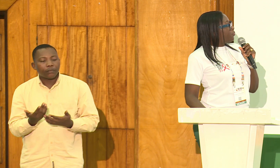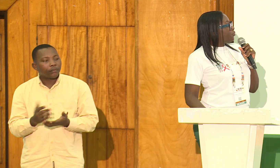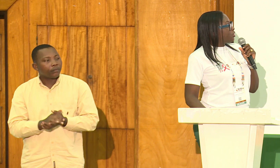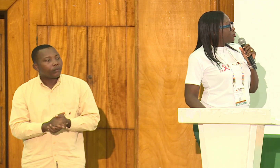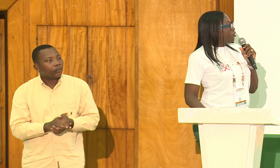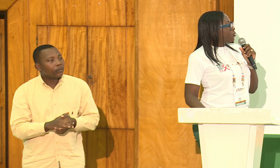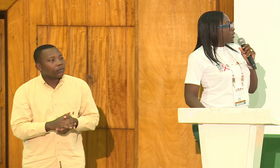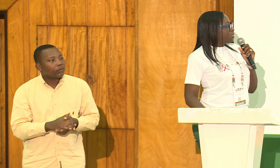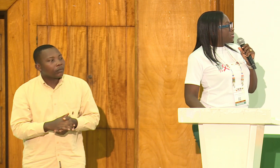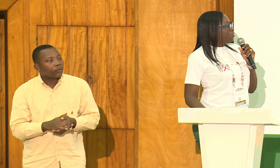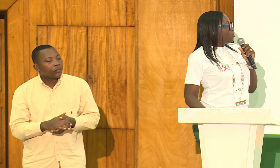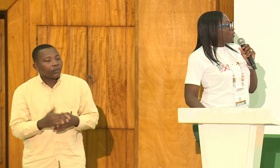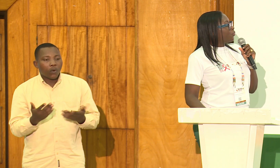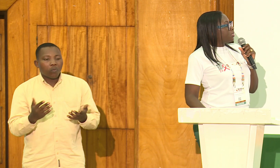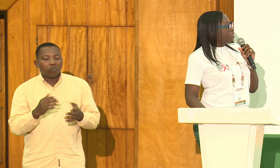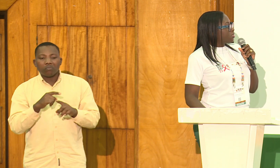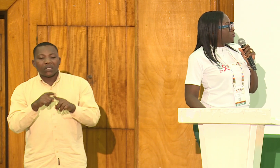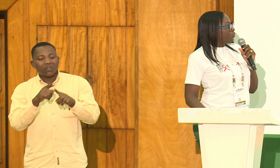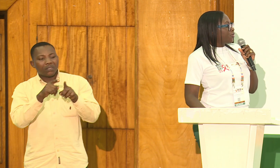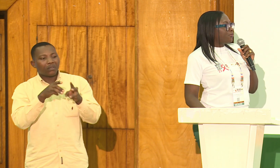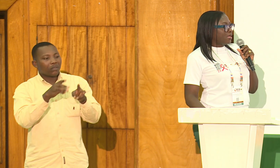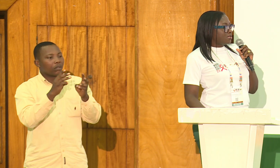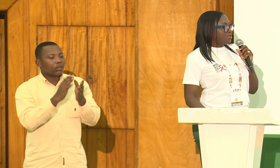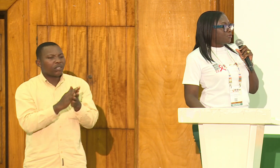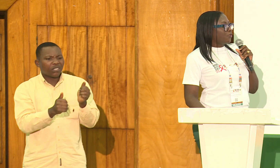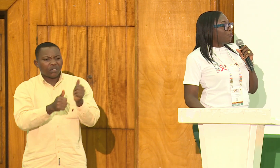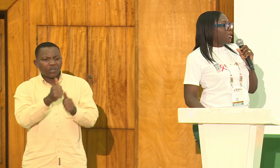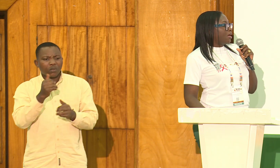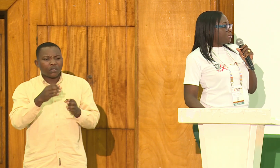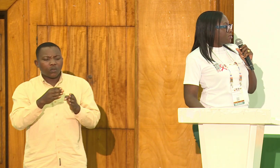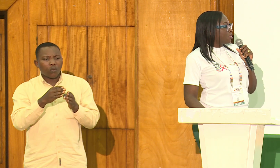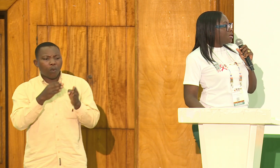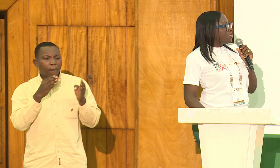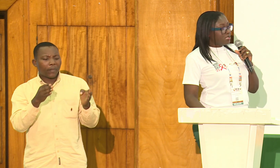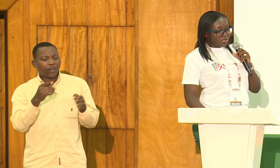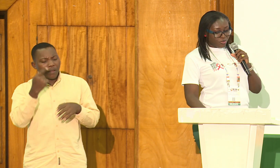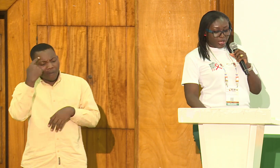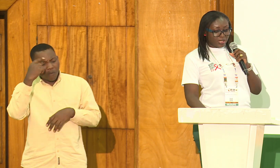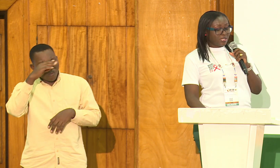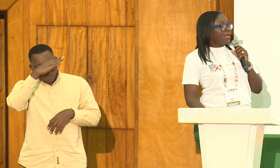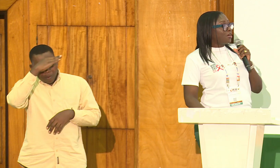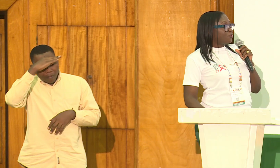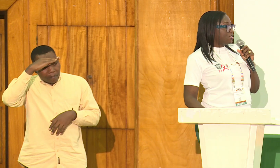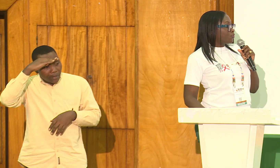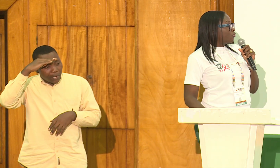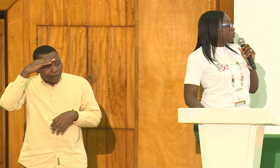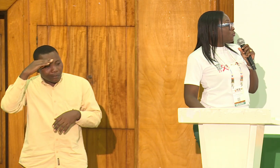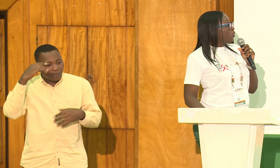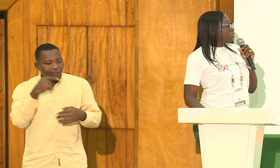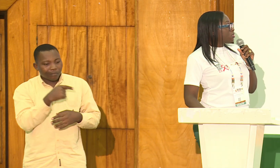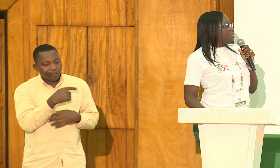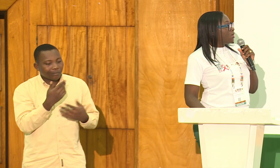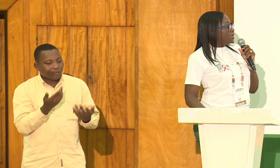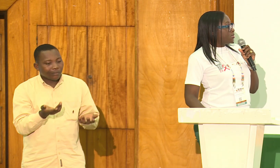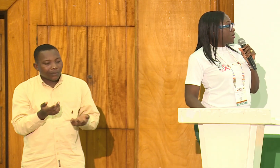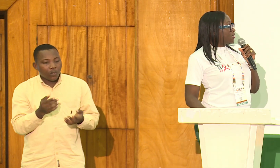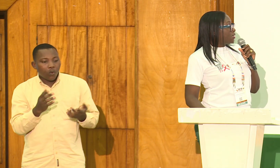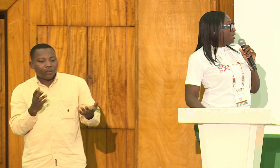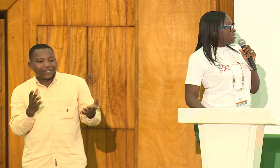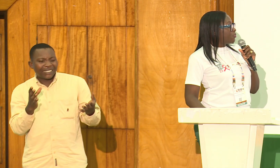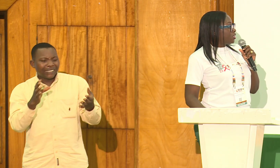waist to hip ratio, etc. Which would be best for blacks? Since we are at higher risk, we would want